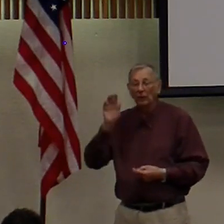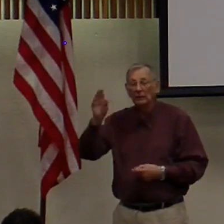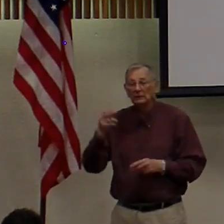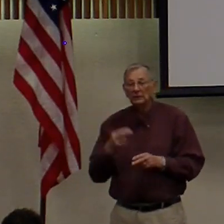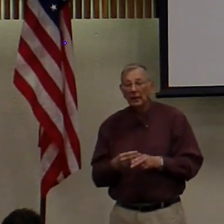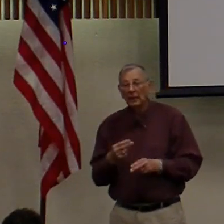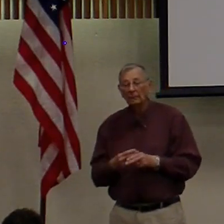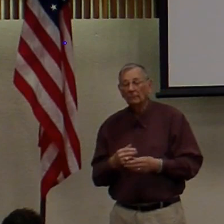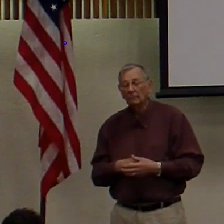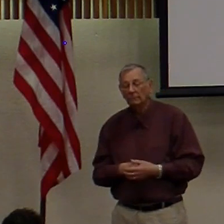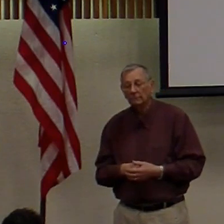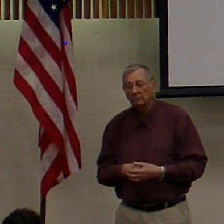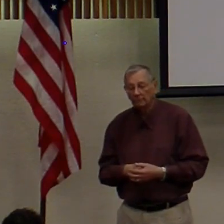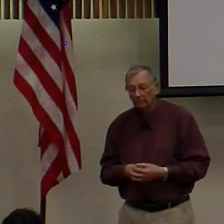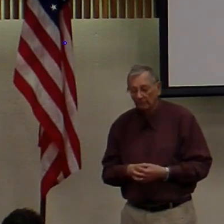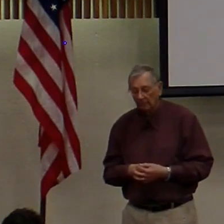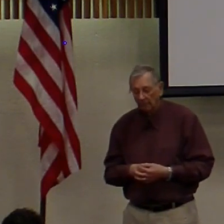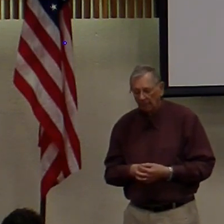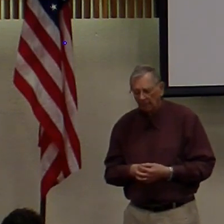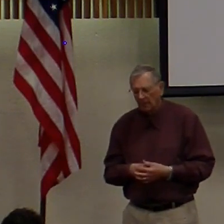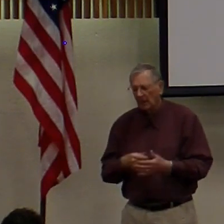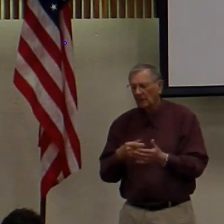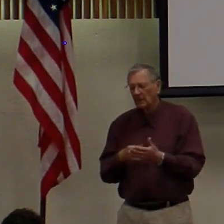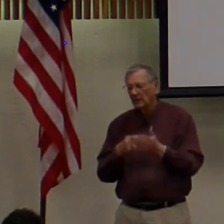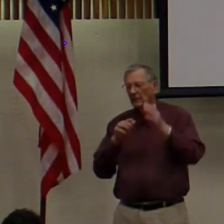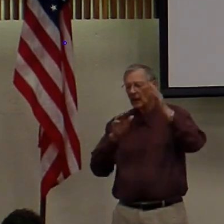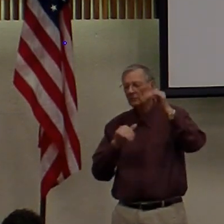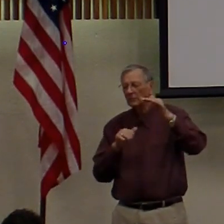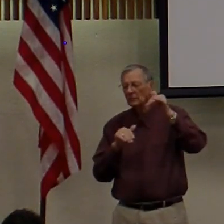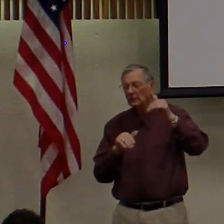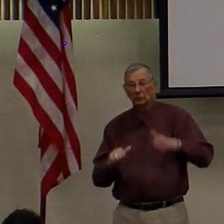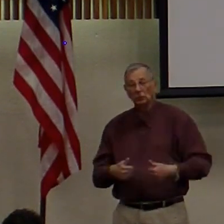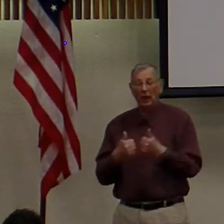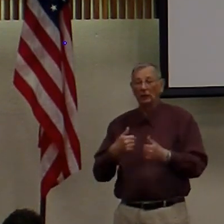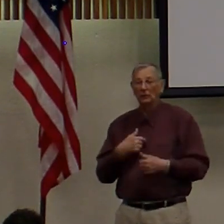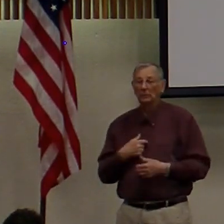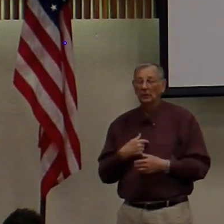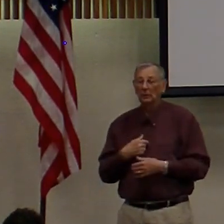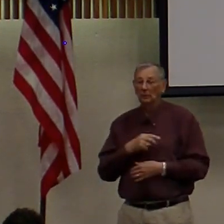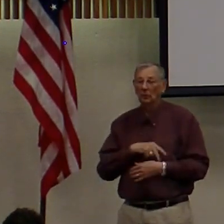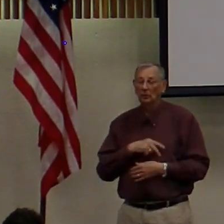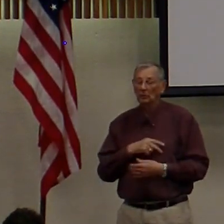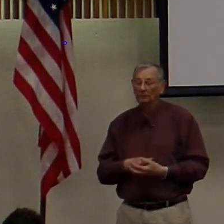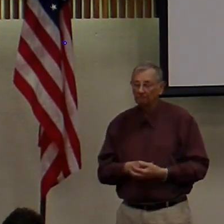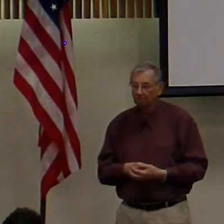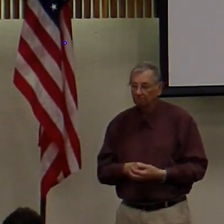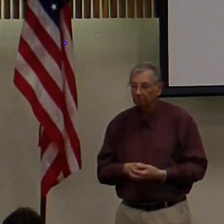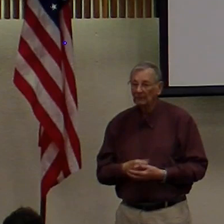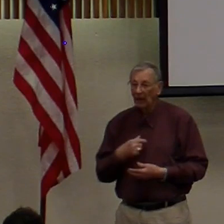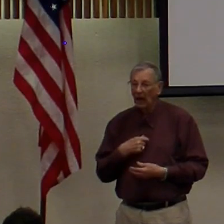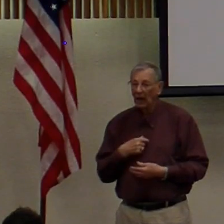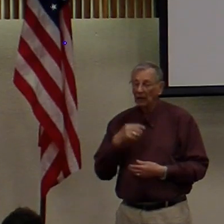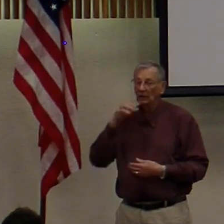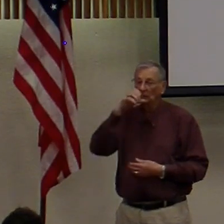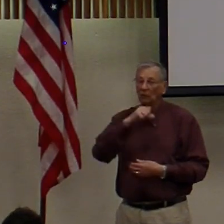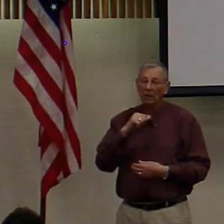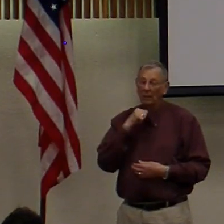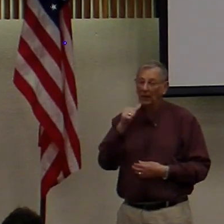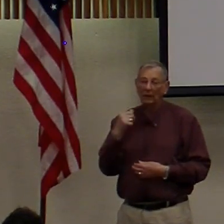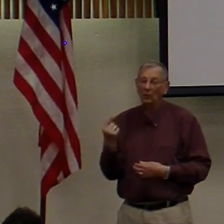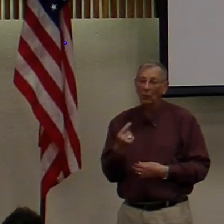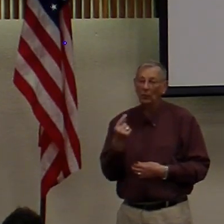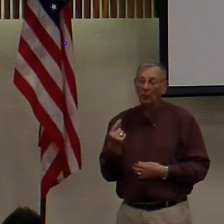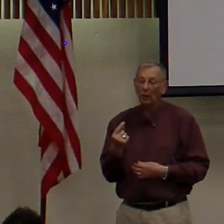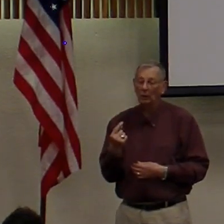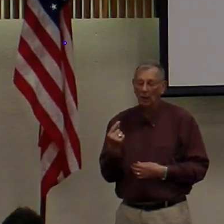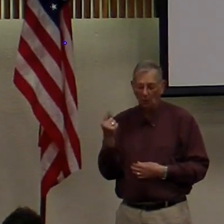name. This expectation challenges me personally. And I can assume I'm probably not the only